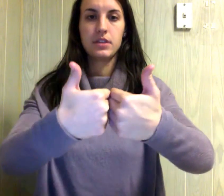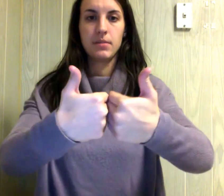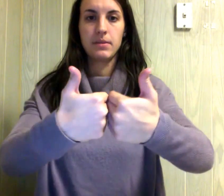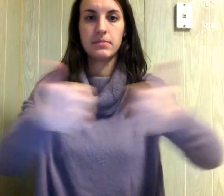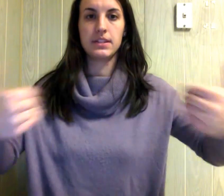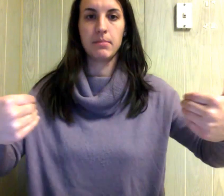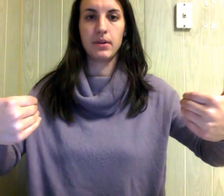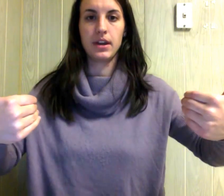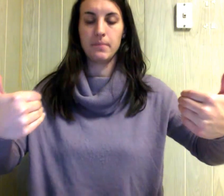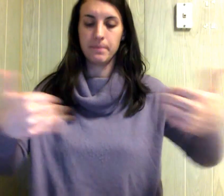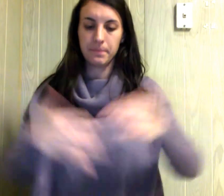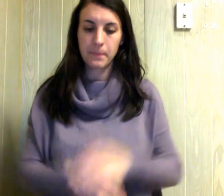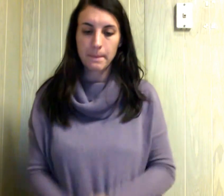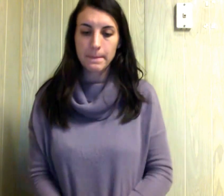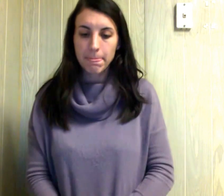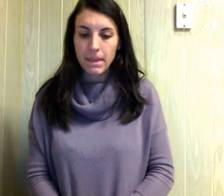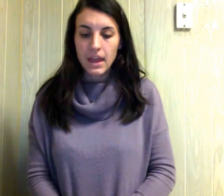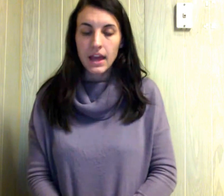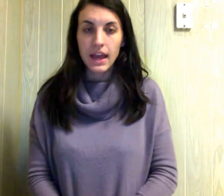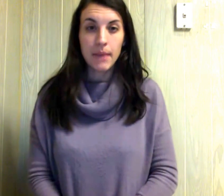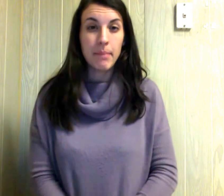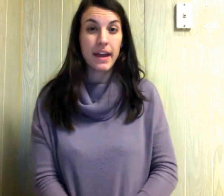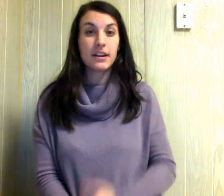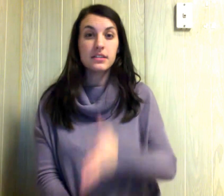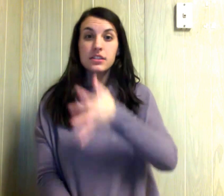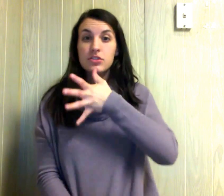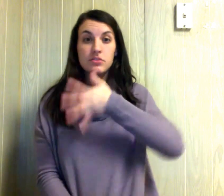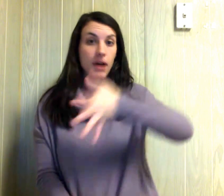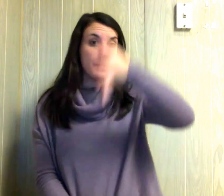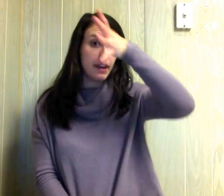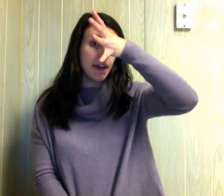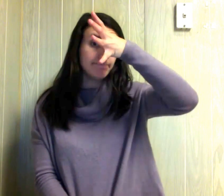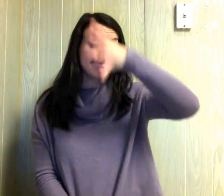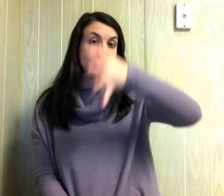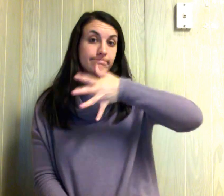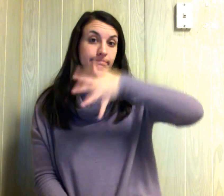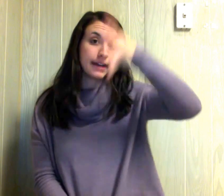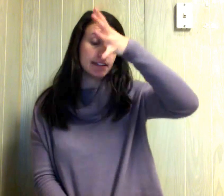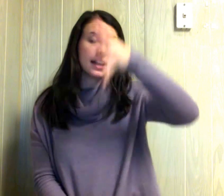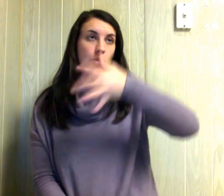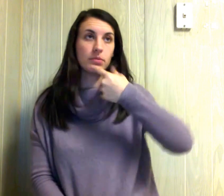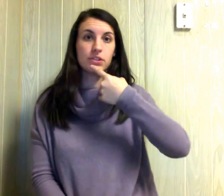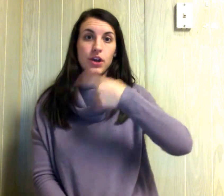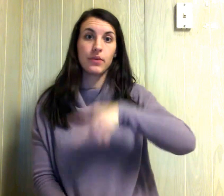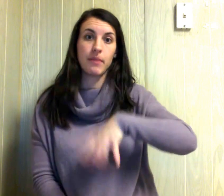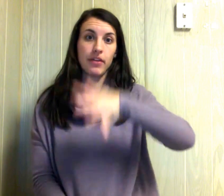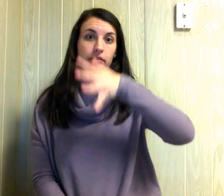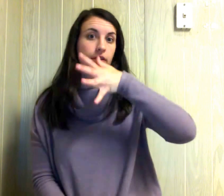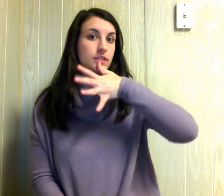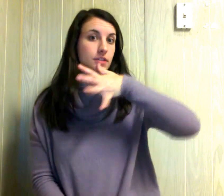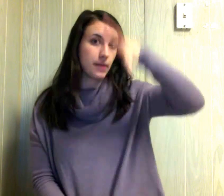them separated. Okay, parents is just mom and dad. Parents, I normally start with the mother first, so